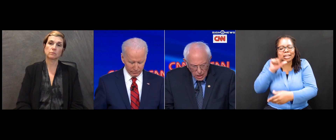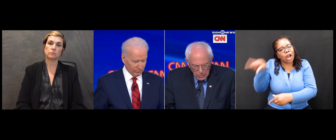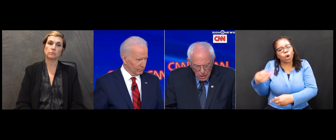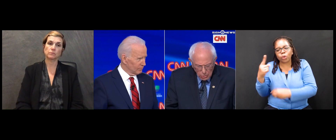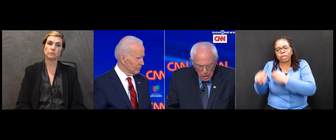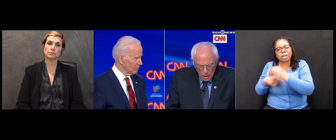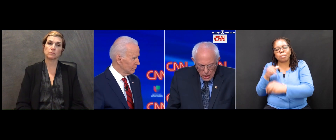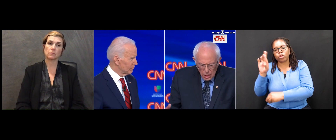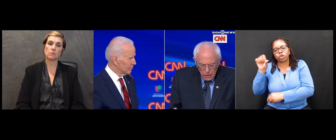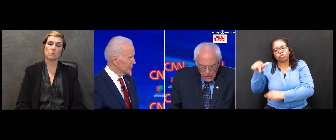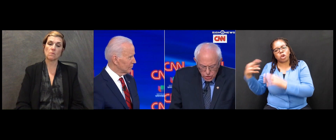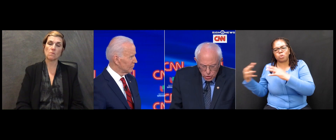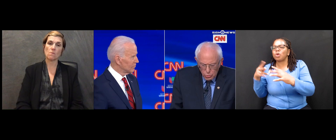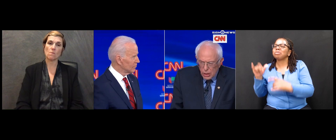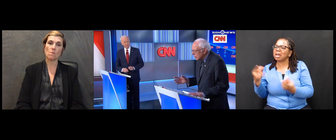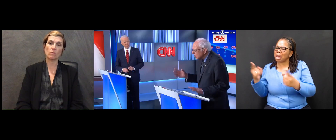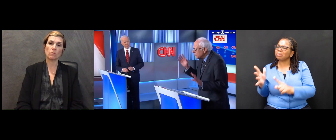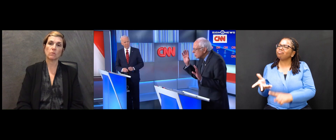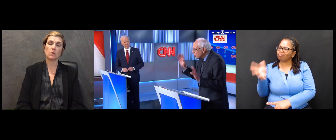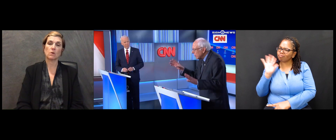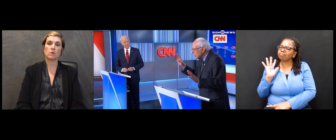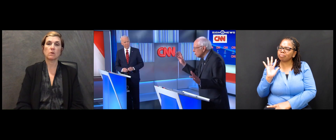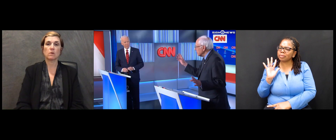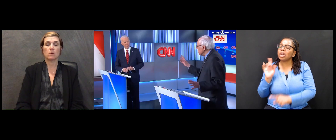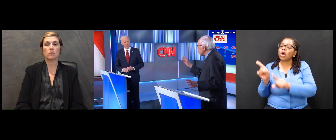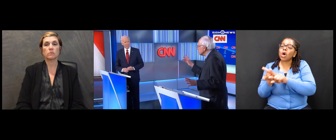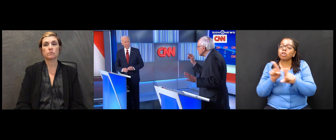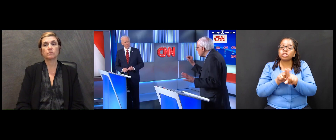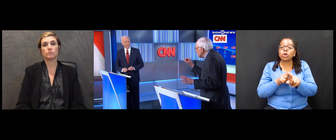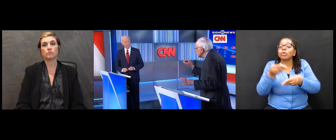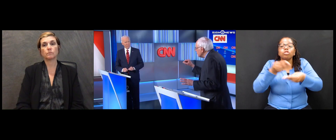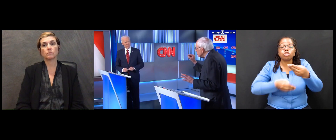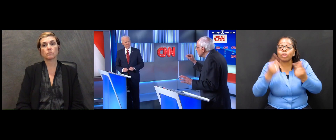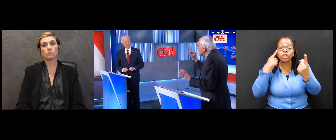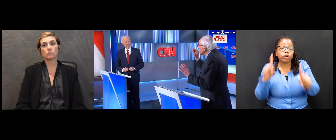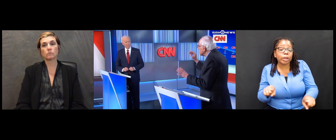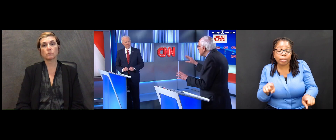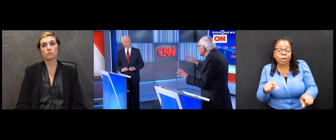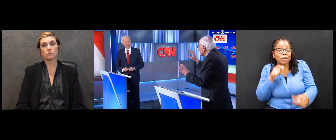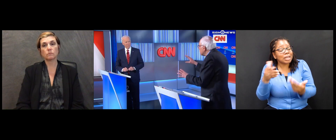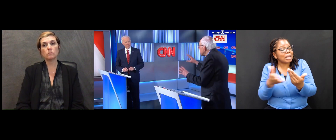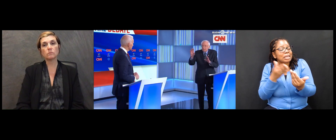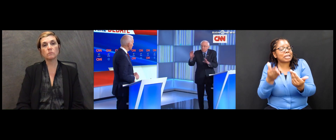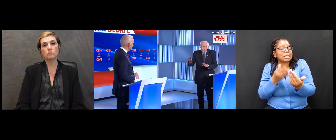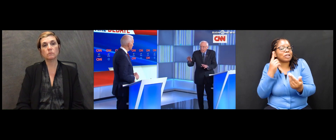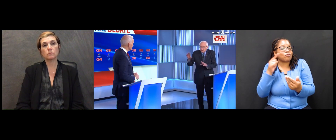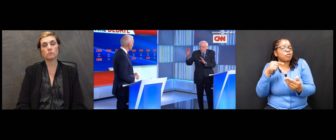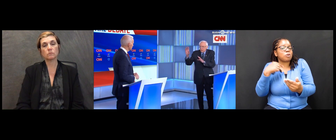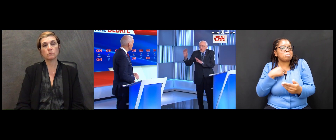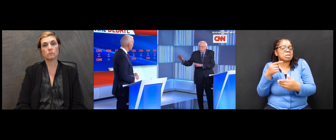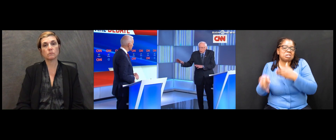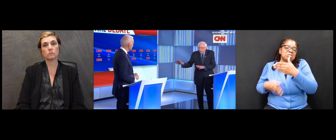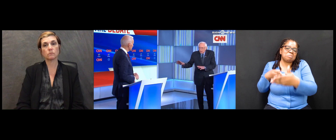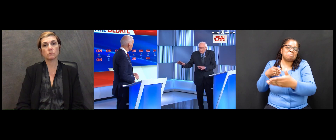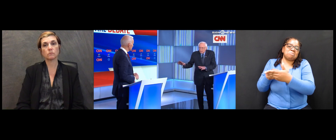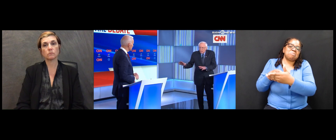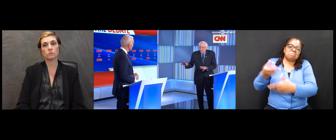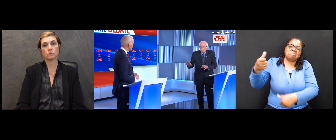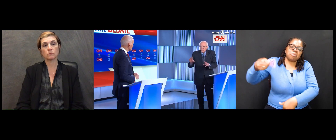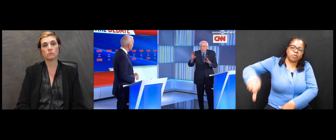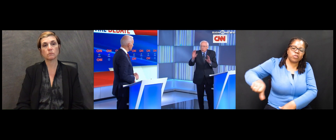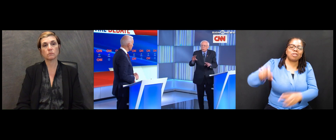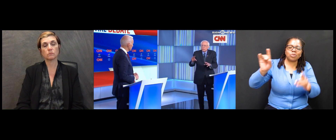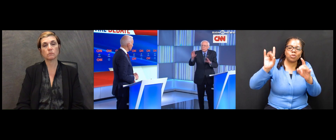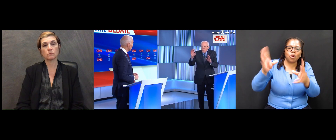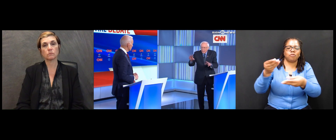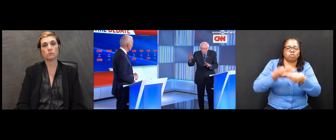long time ago. The issue is the trade agreement. It wasn't so easy for me to lead the effort against disastrous trade agreements.